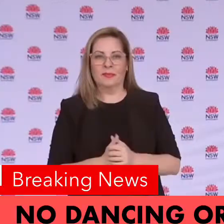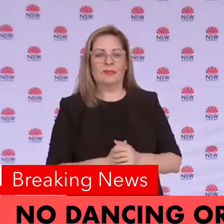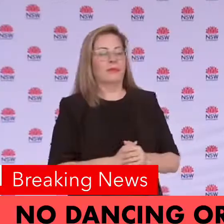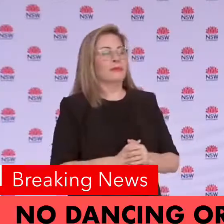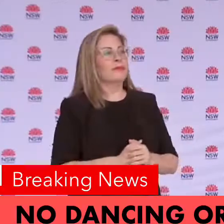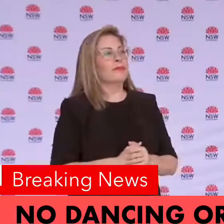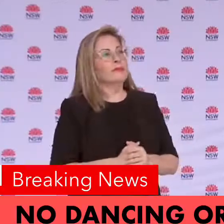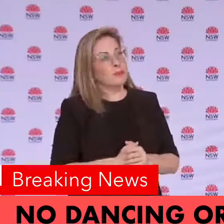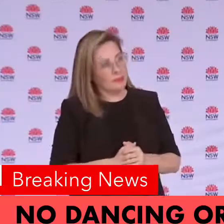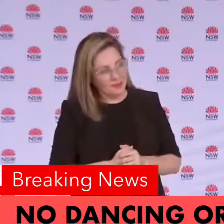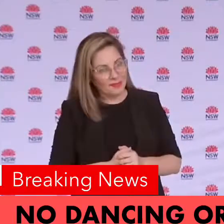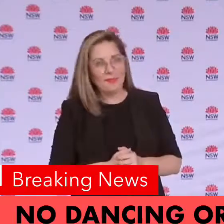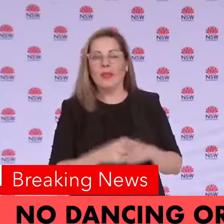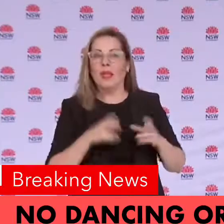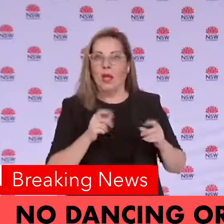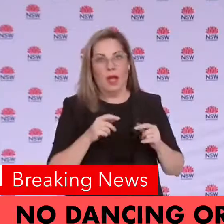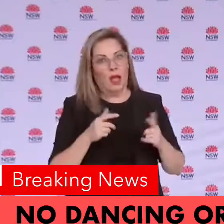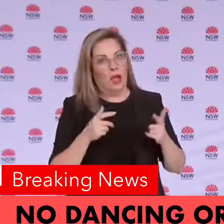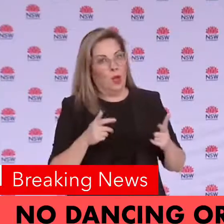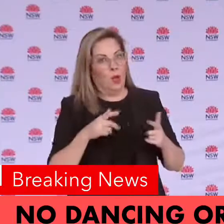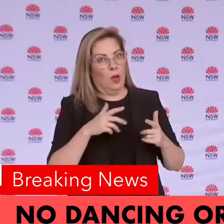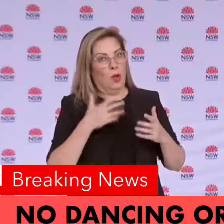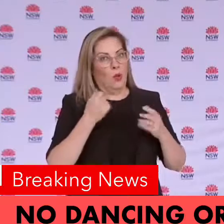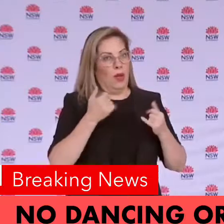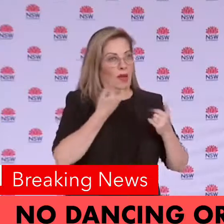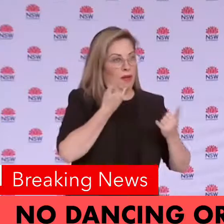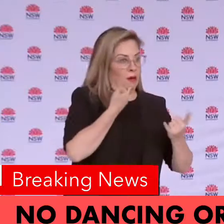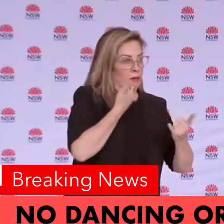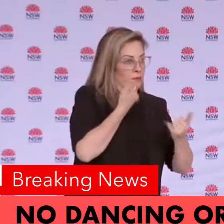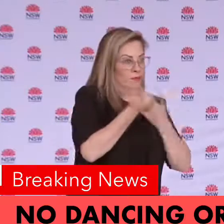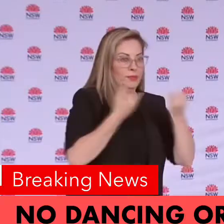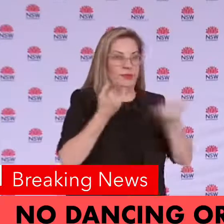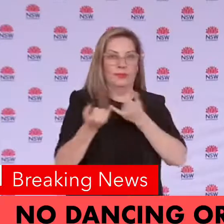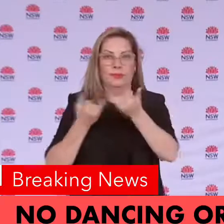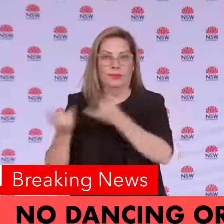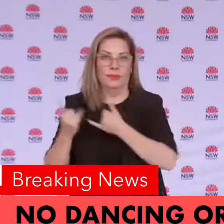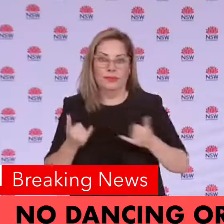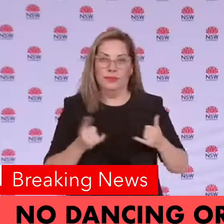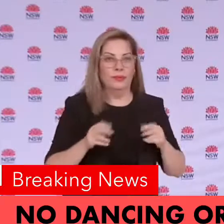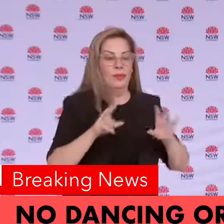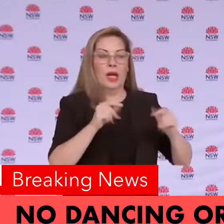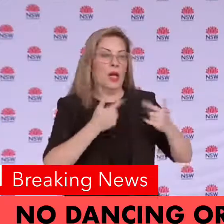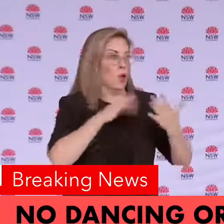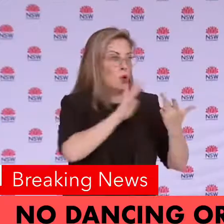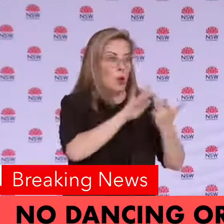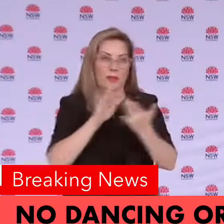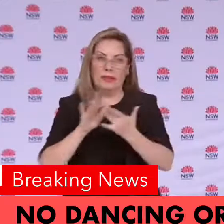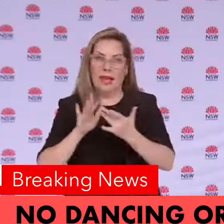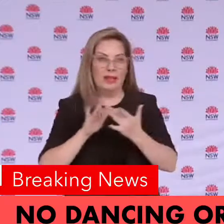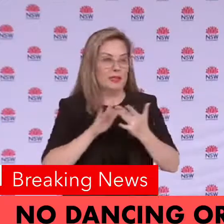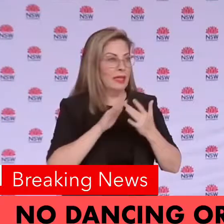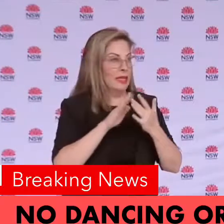tracers. As you can imagine, with us taking a very low threshold of venues, it does generate a lot. Our process is